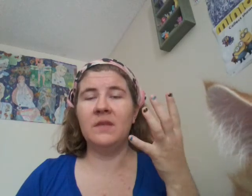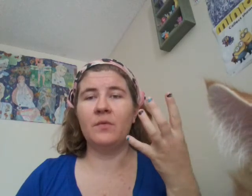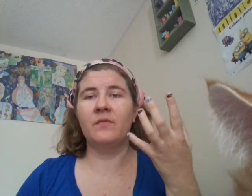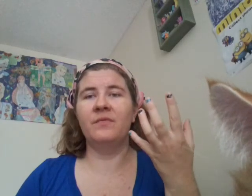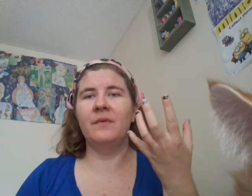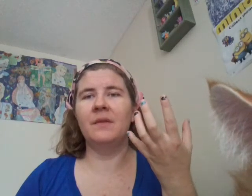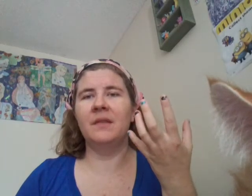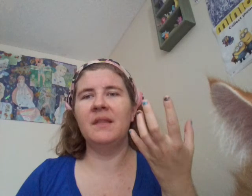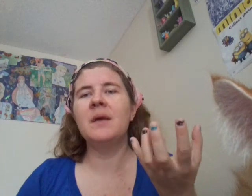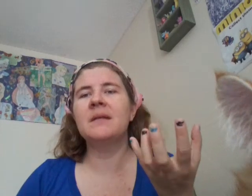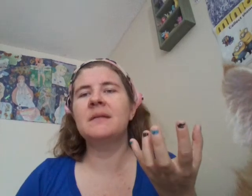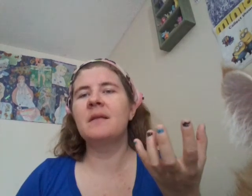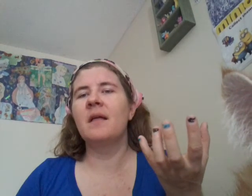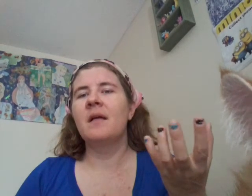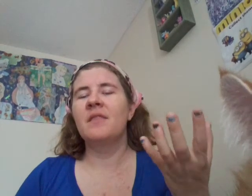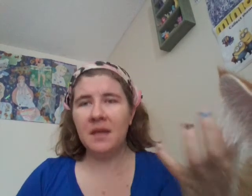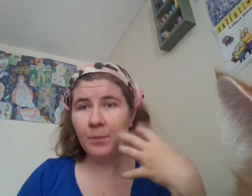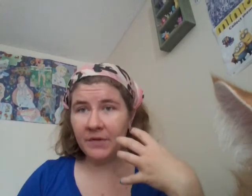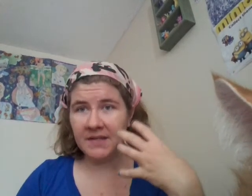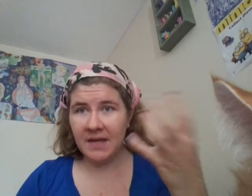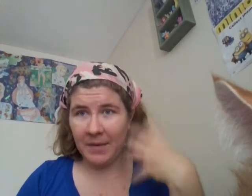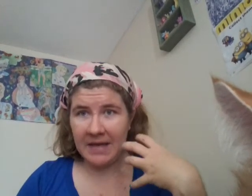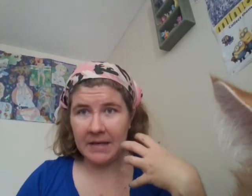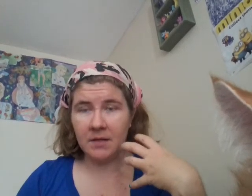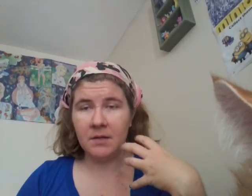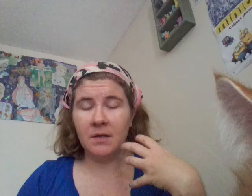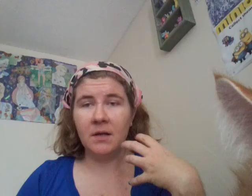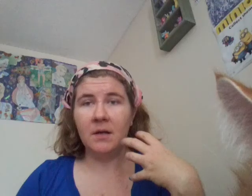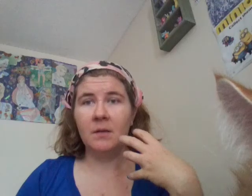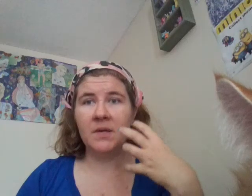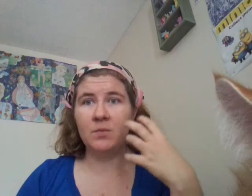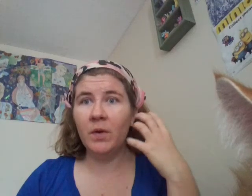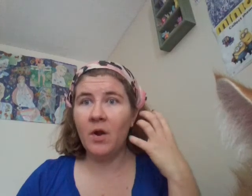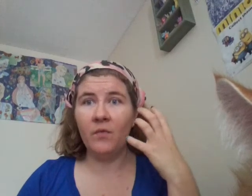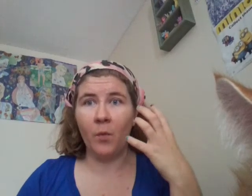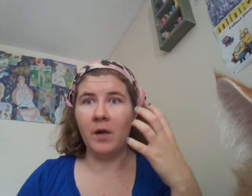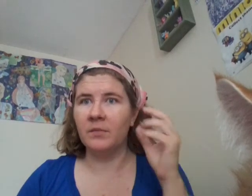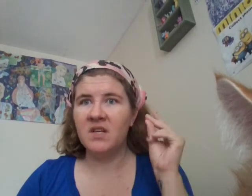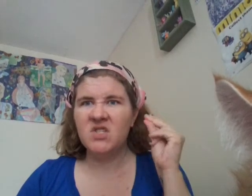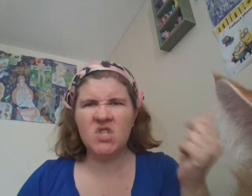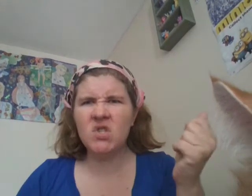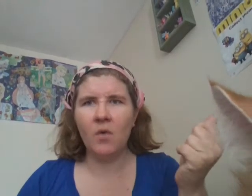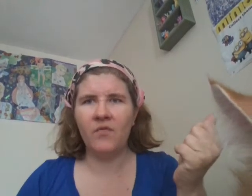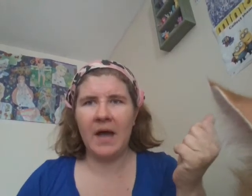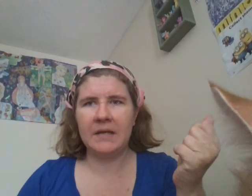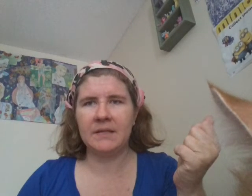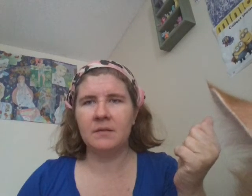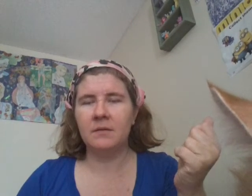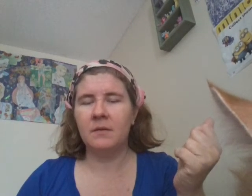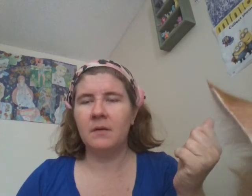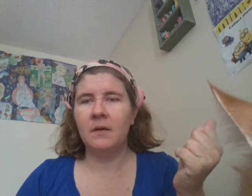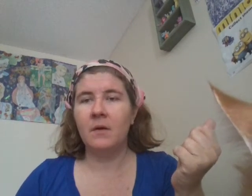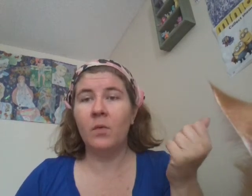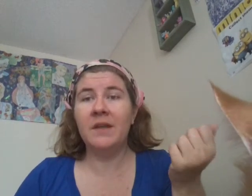we sort of limit the input that's coming in. Because, we will get overwhelmed so fast. We